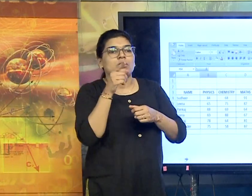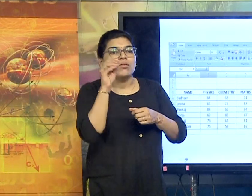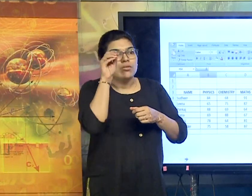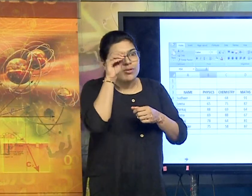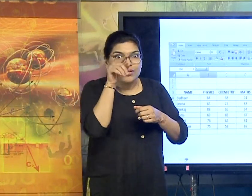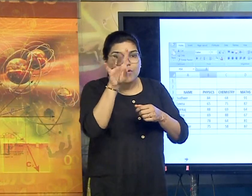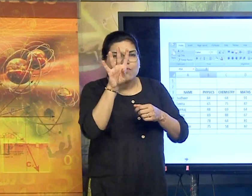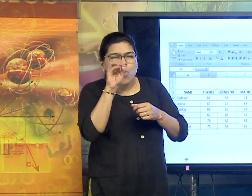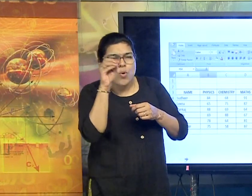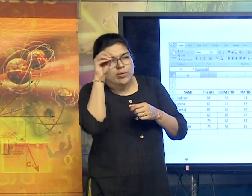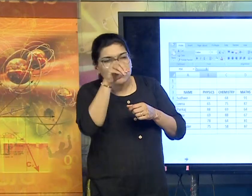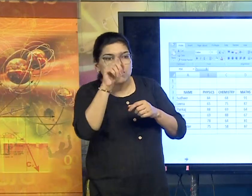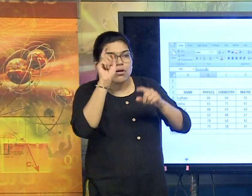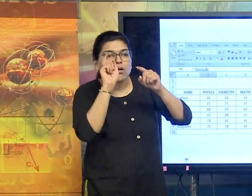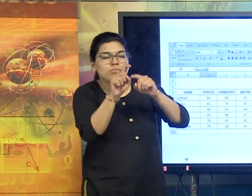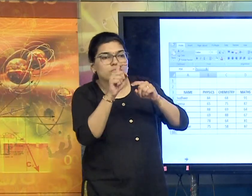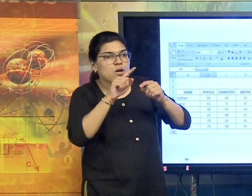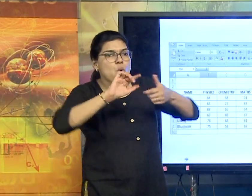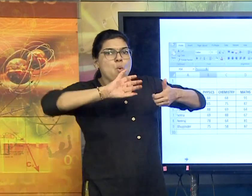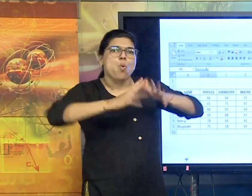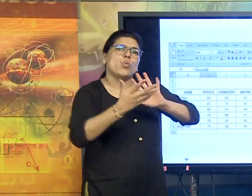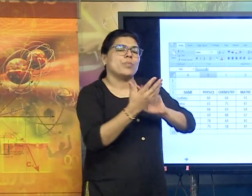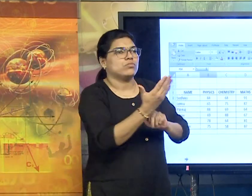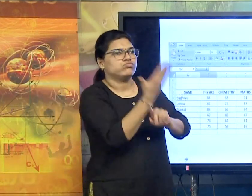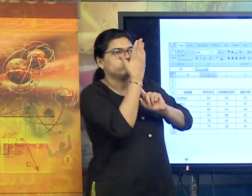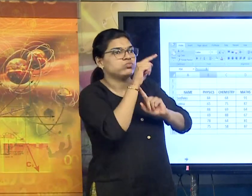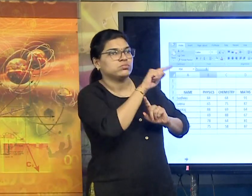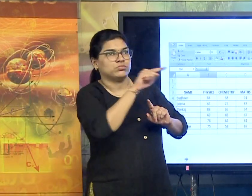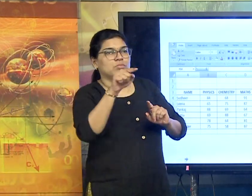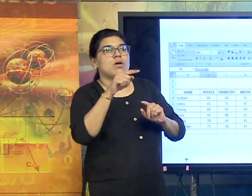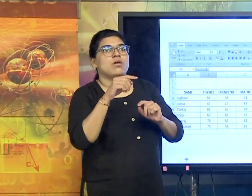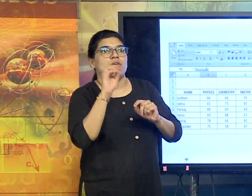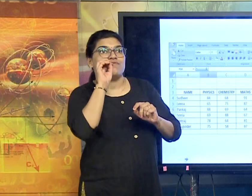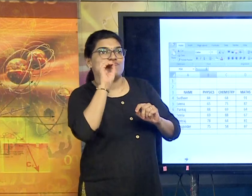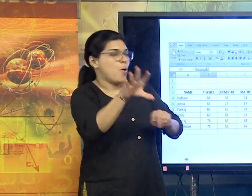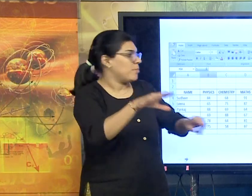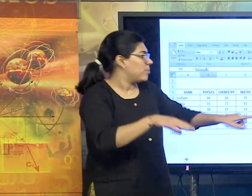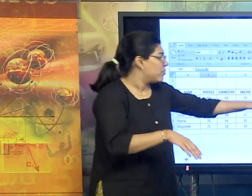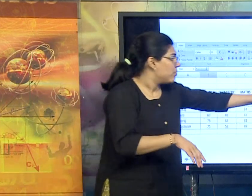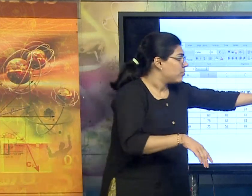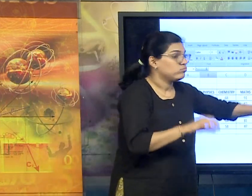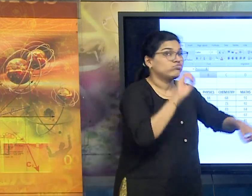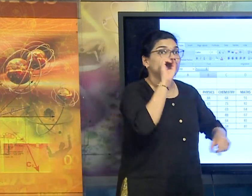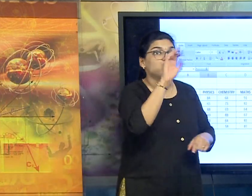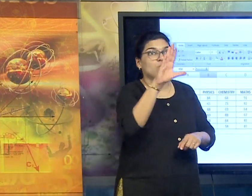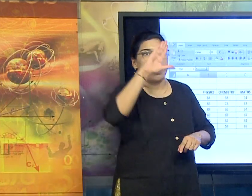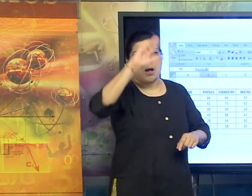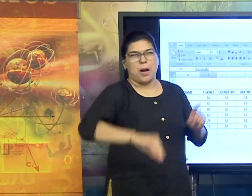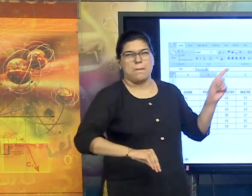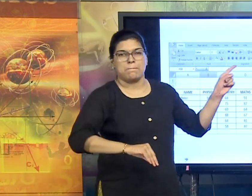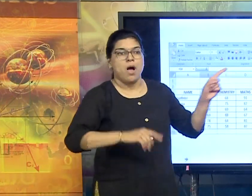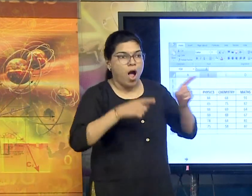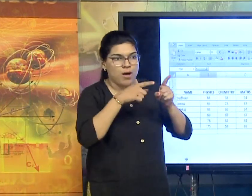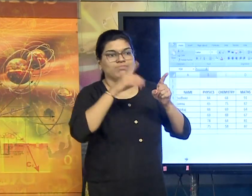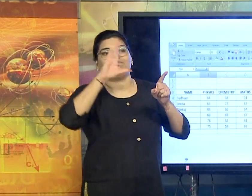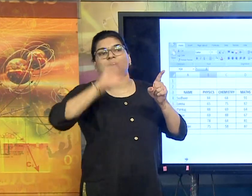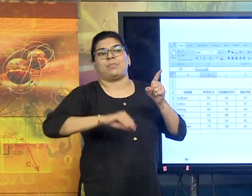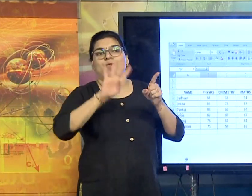like how many students have got this much marks, or how many students got marks less than a given number, or less than 40, less than